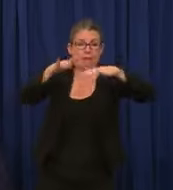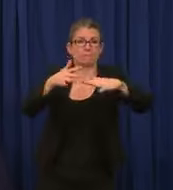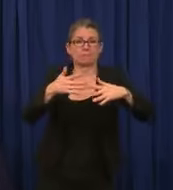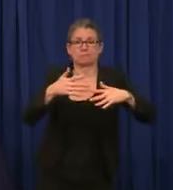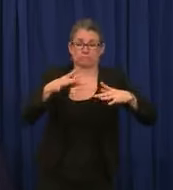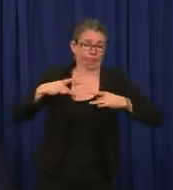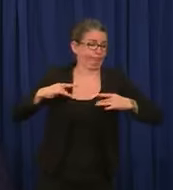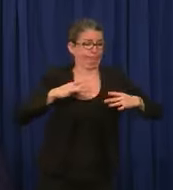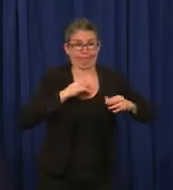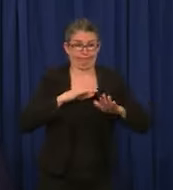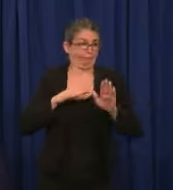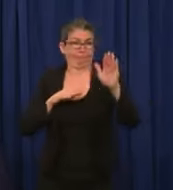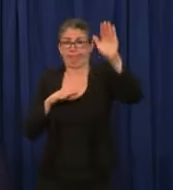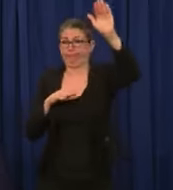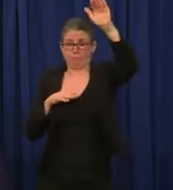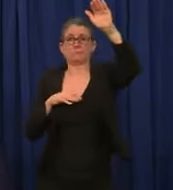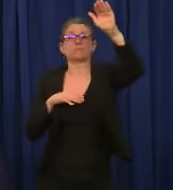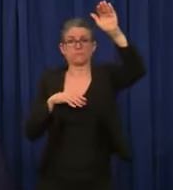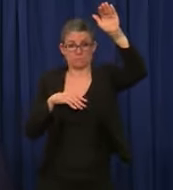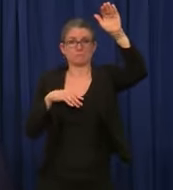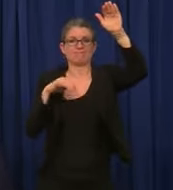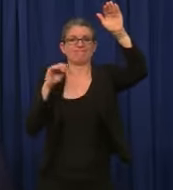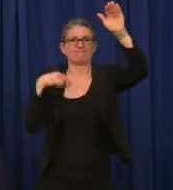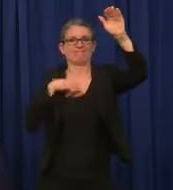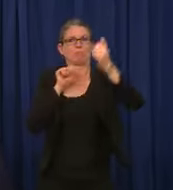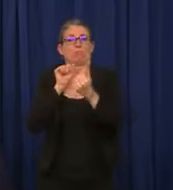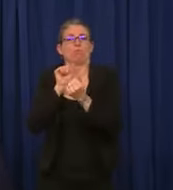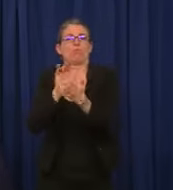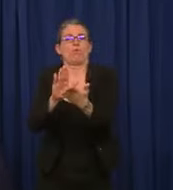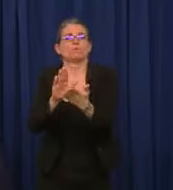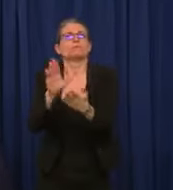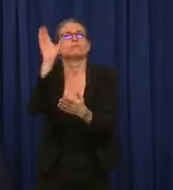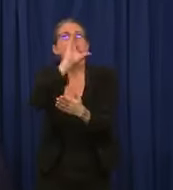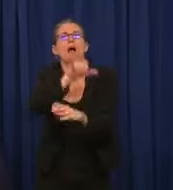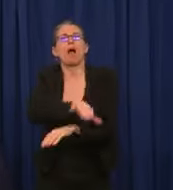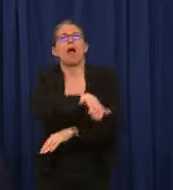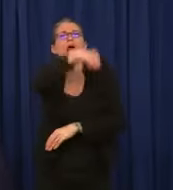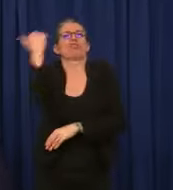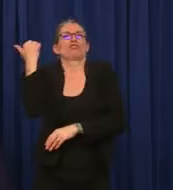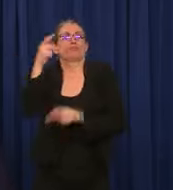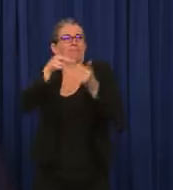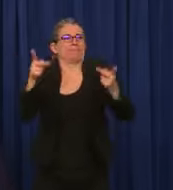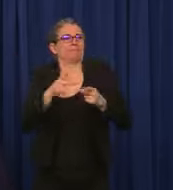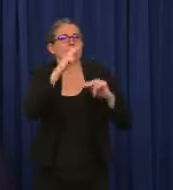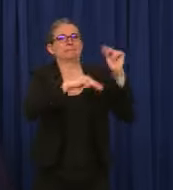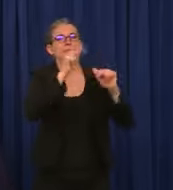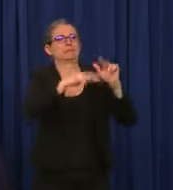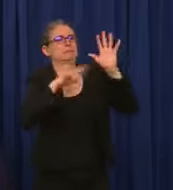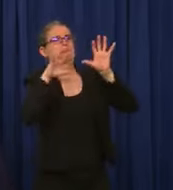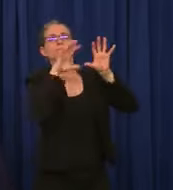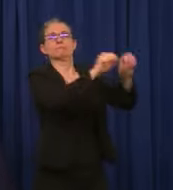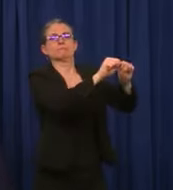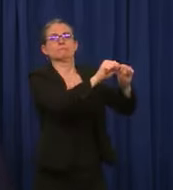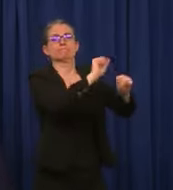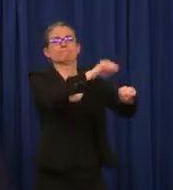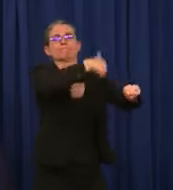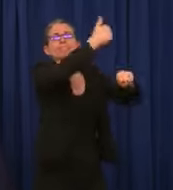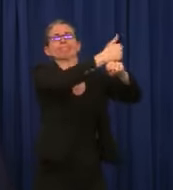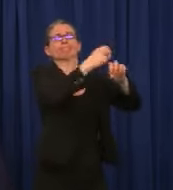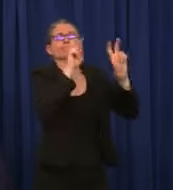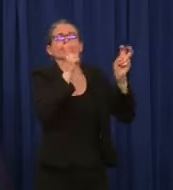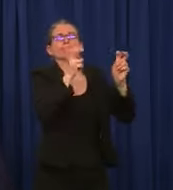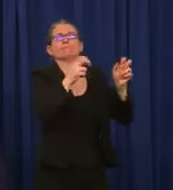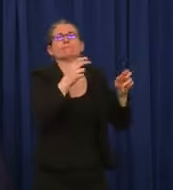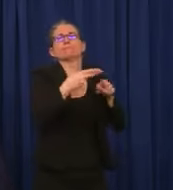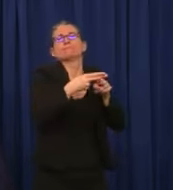of external hospitals or external areas where individuals who may have signs and